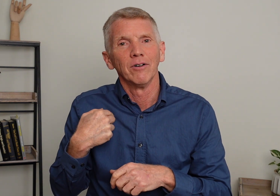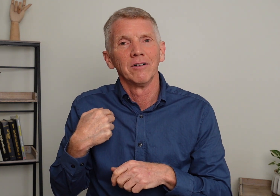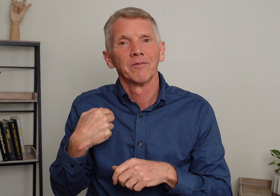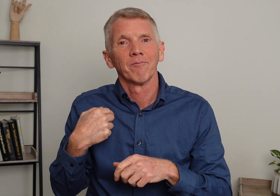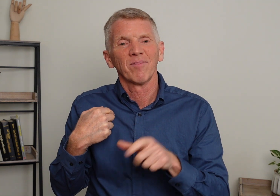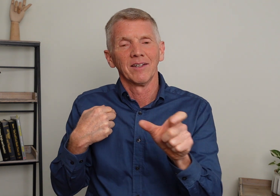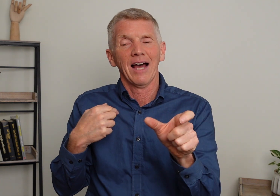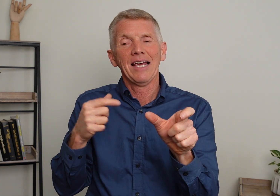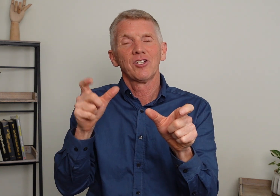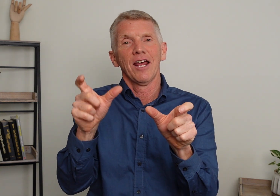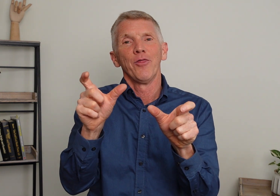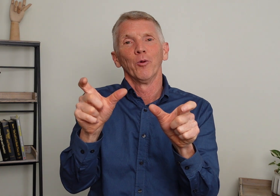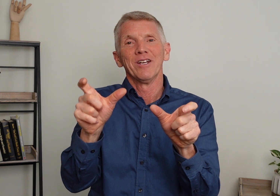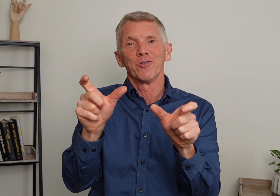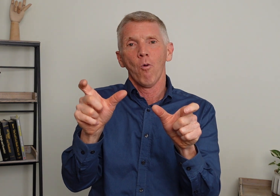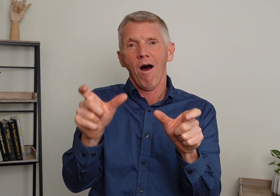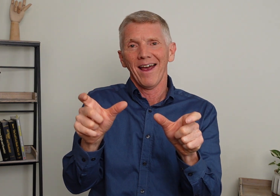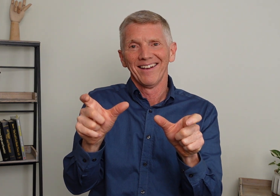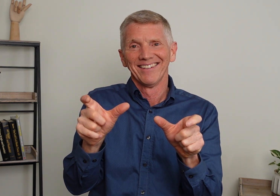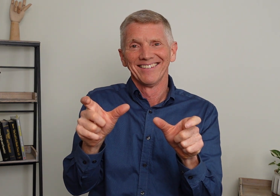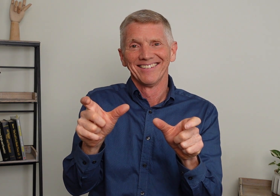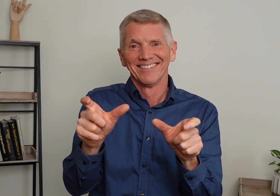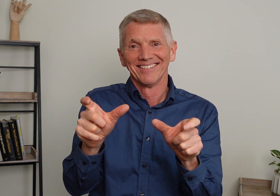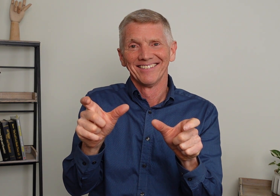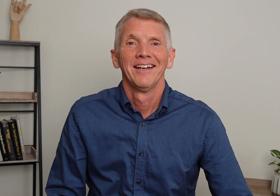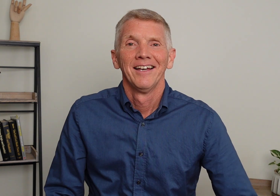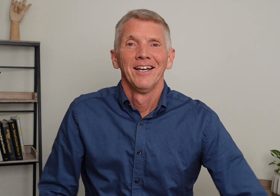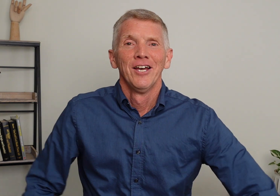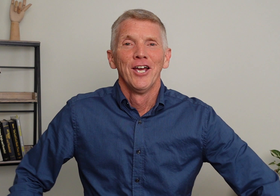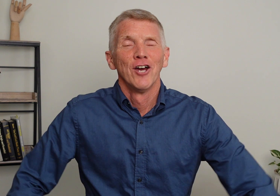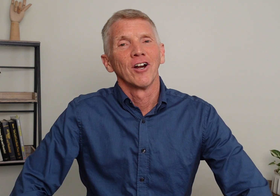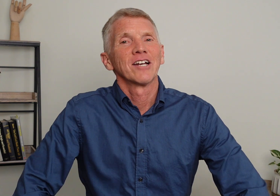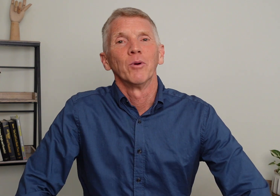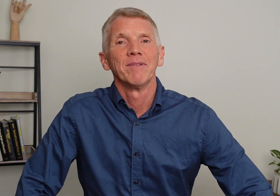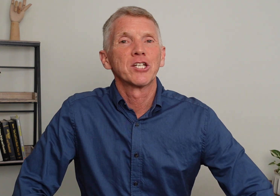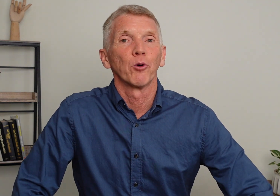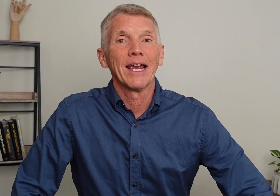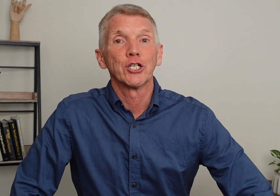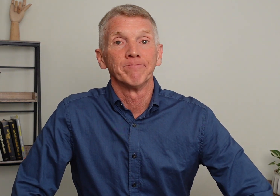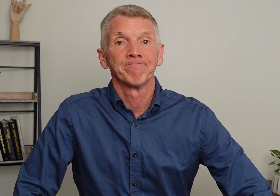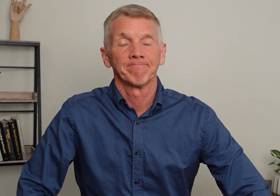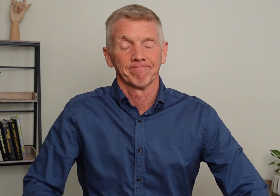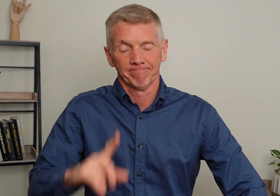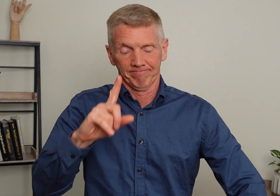thoughtful. Nice, and the reason why. Here's our next one, inspiration.